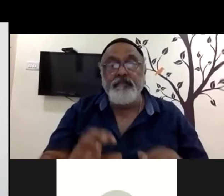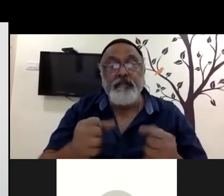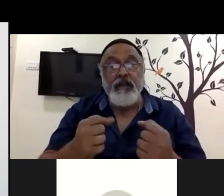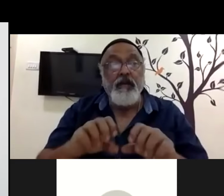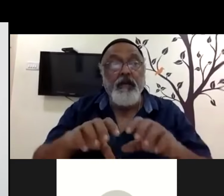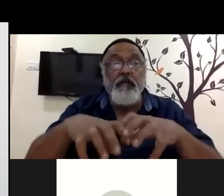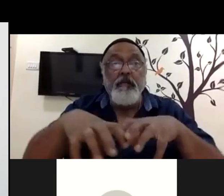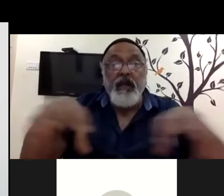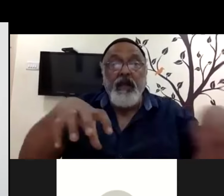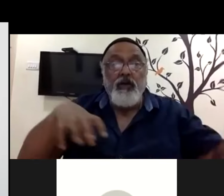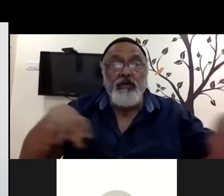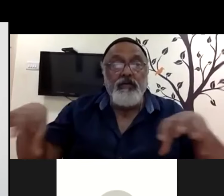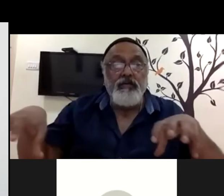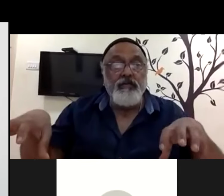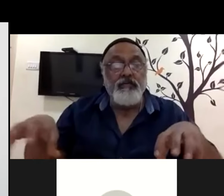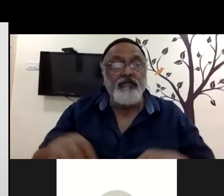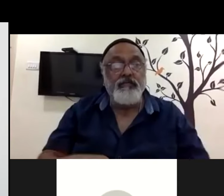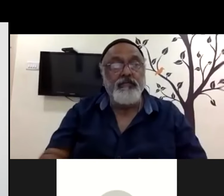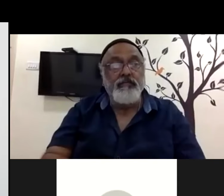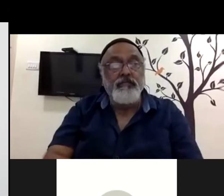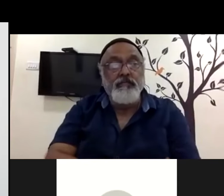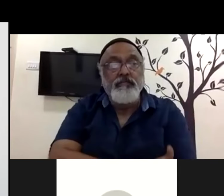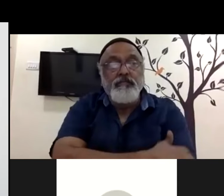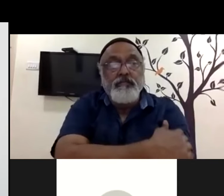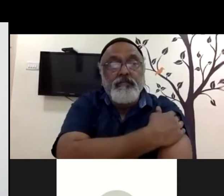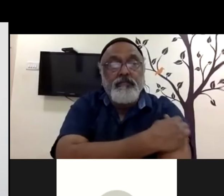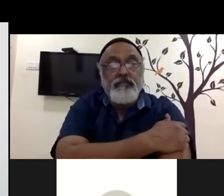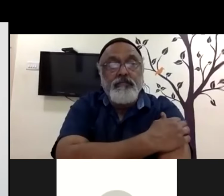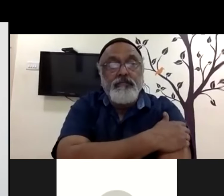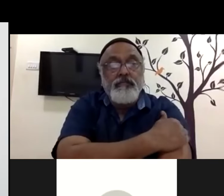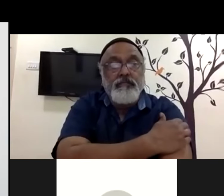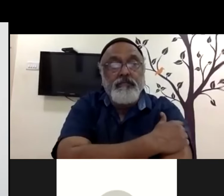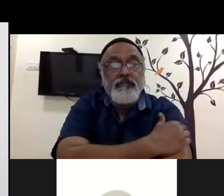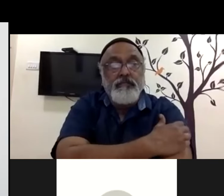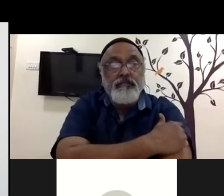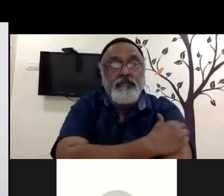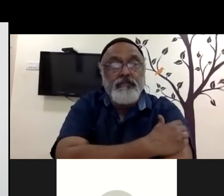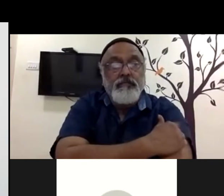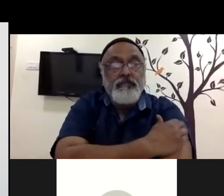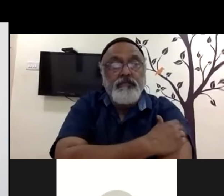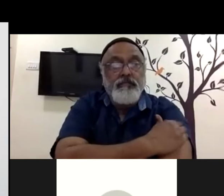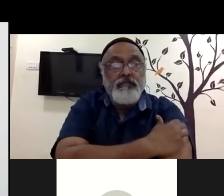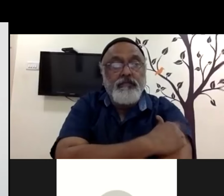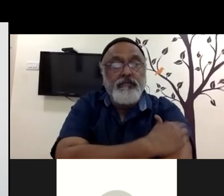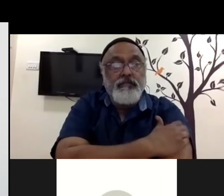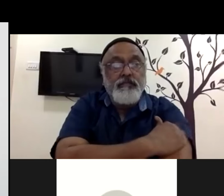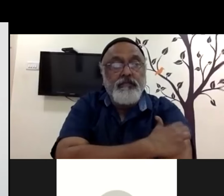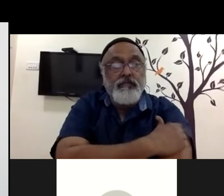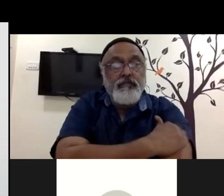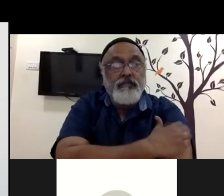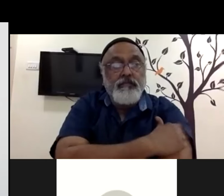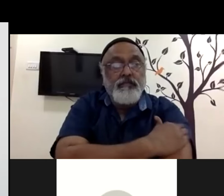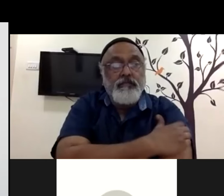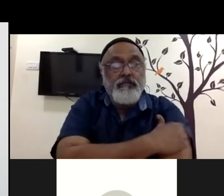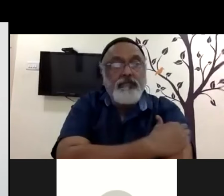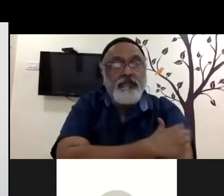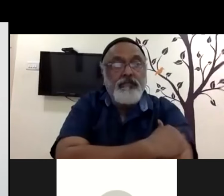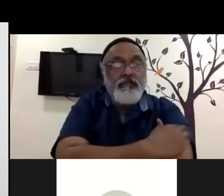get, so for all the candidates, we are opening the breakout rooms now, and you will be assigned to the